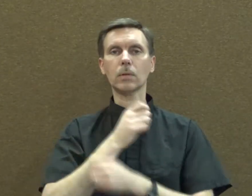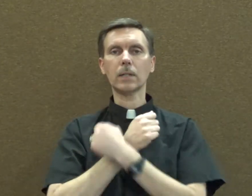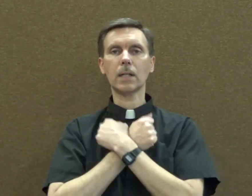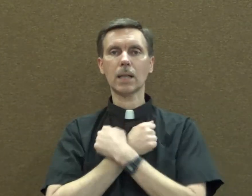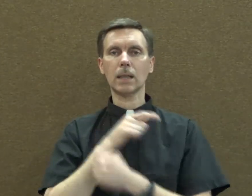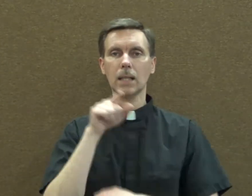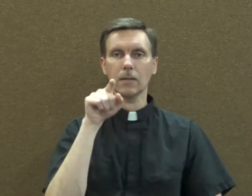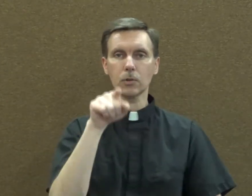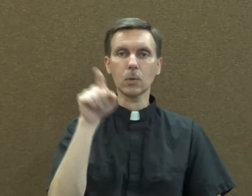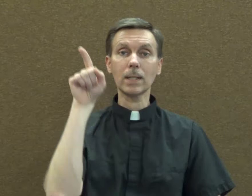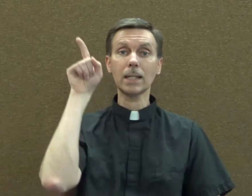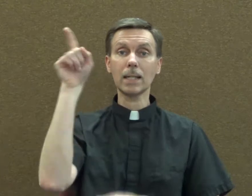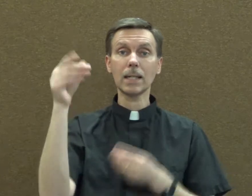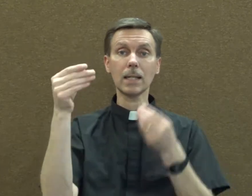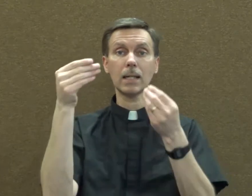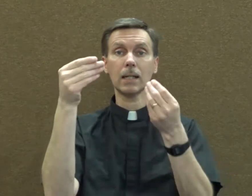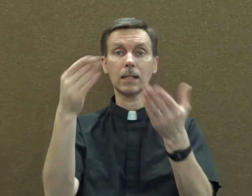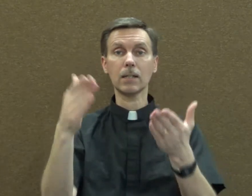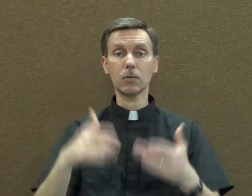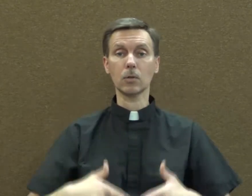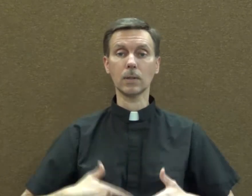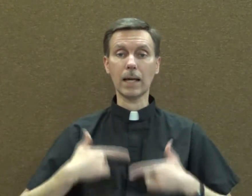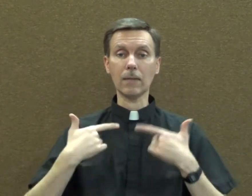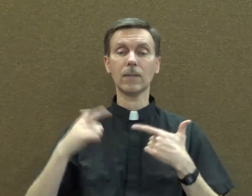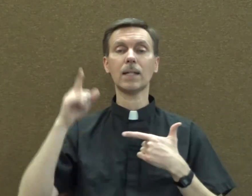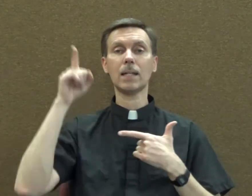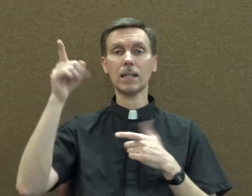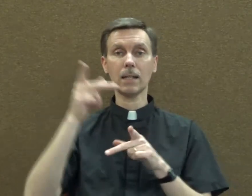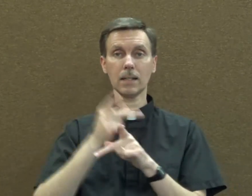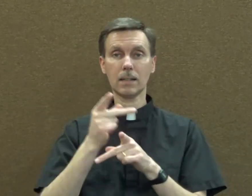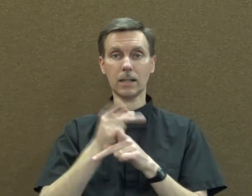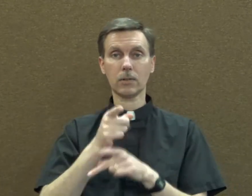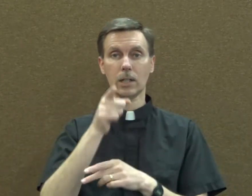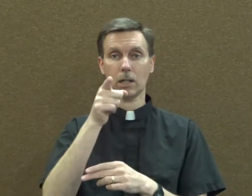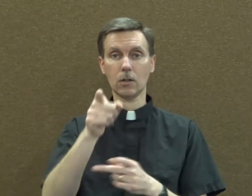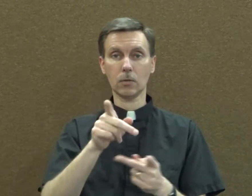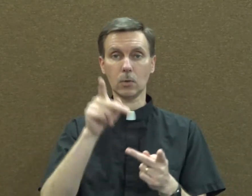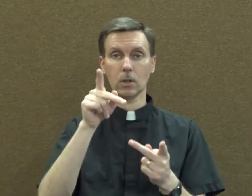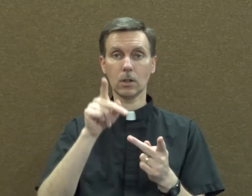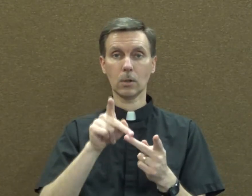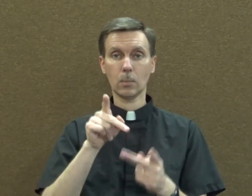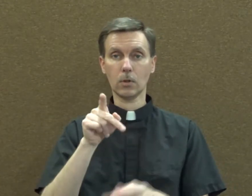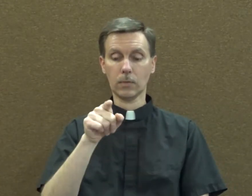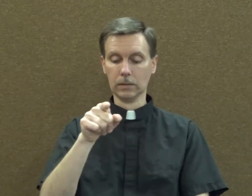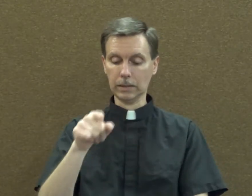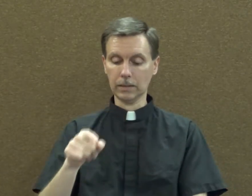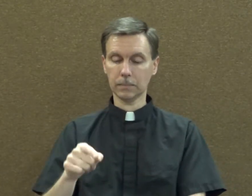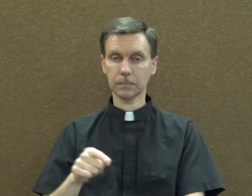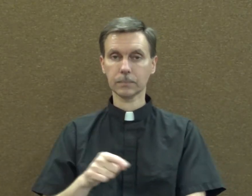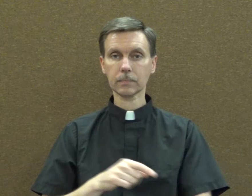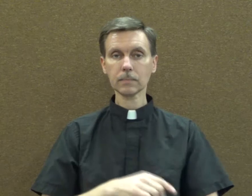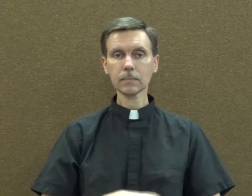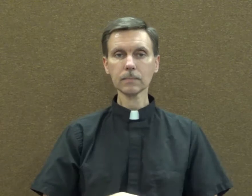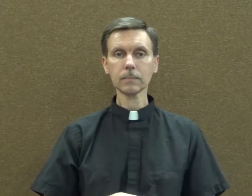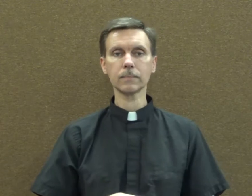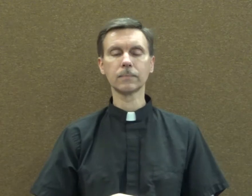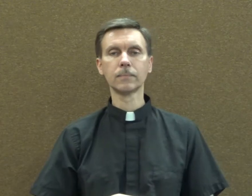truly loves you. He gives you life. He takes care of you perfectly.